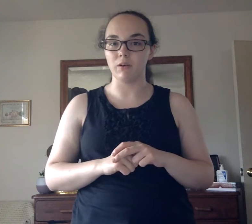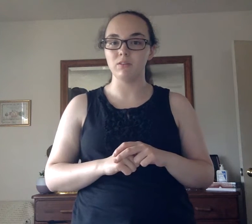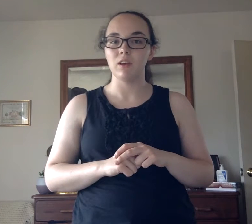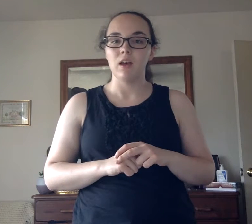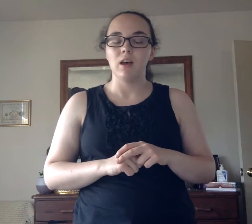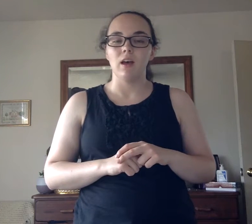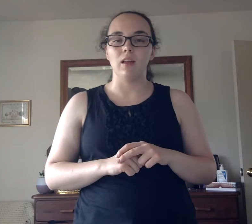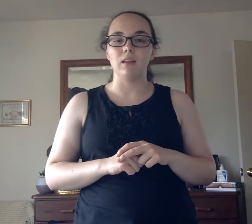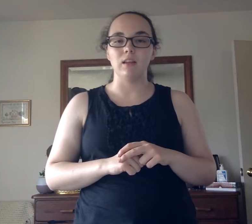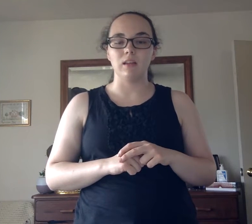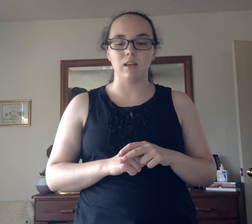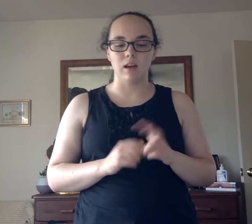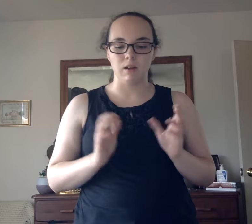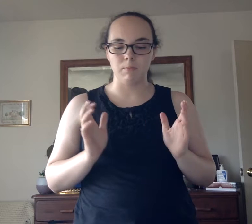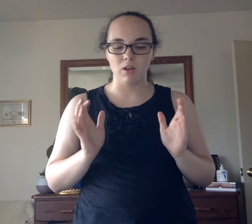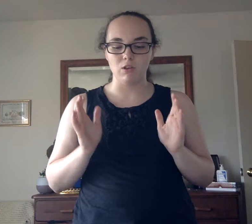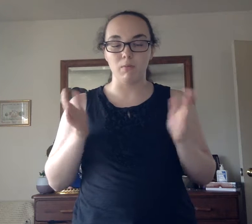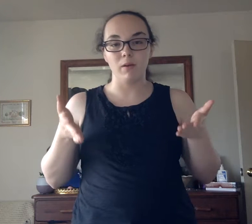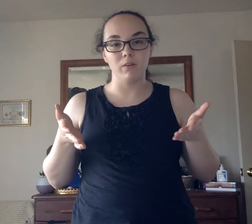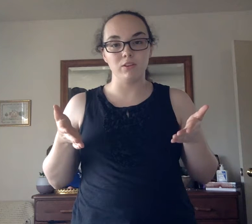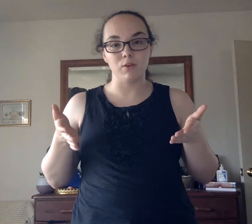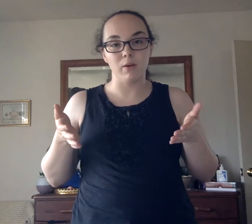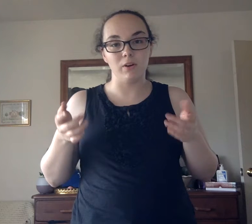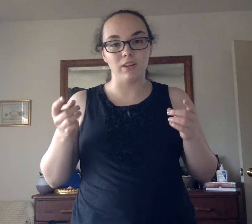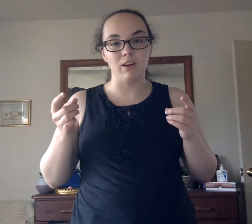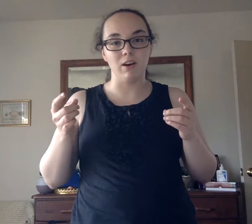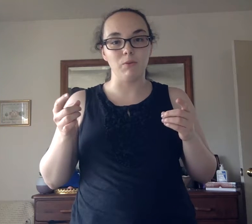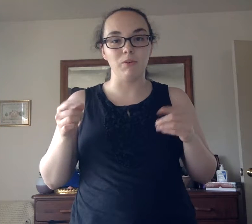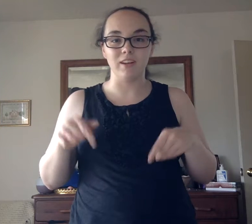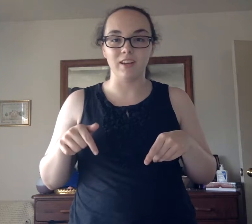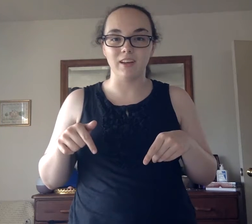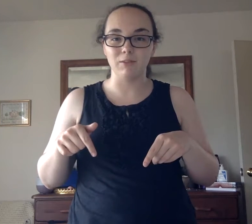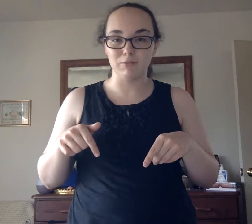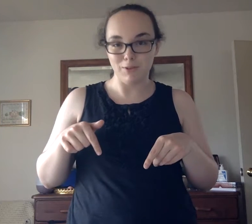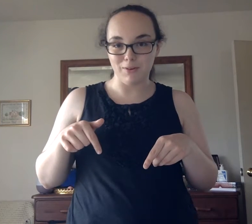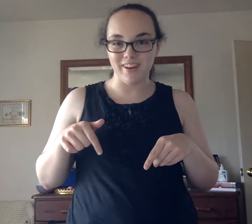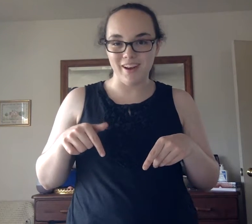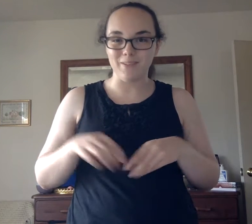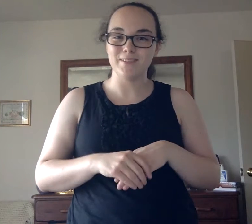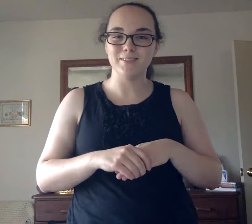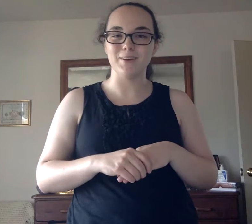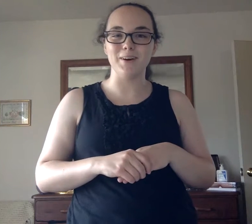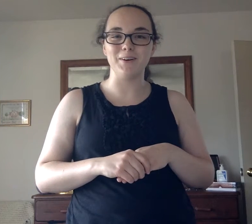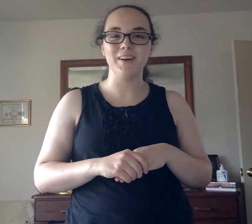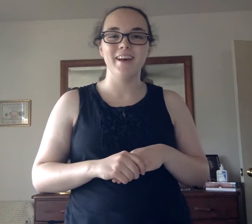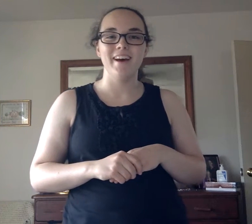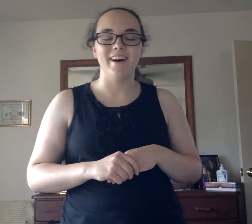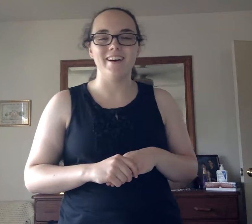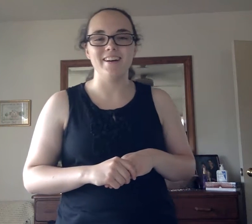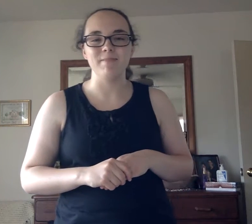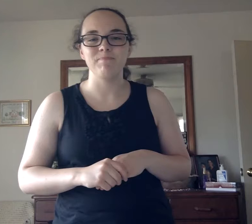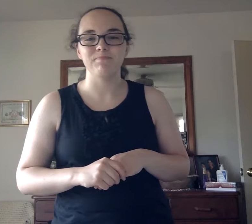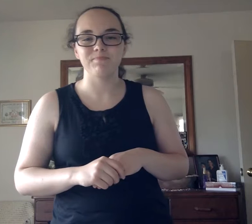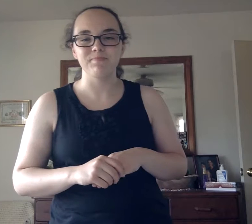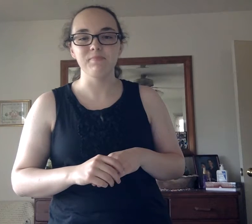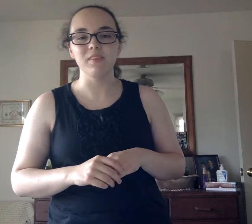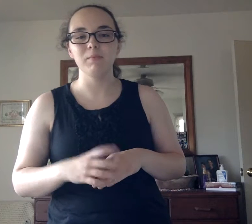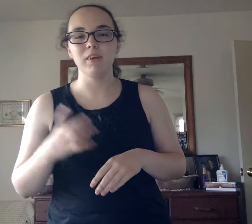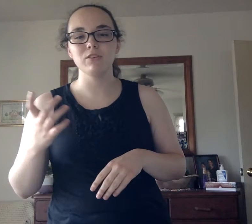those. And then you might want to try working on what we're going to review right now. So um, make